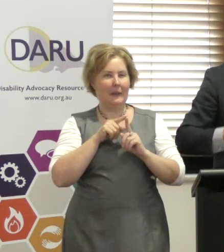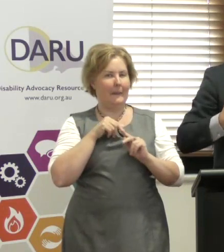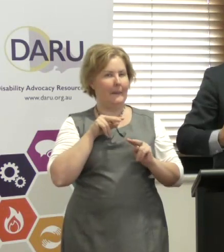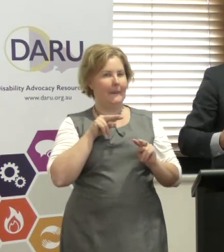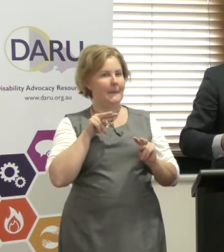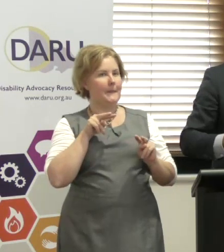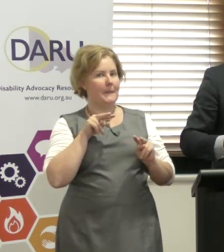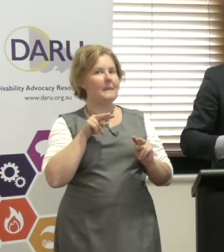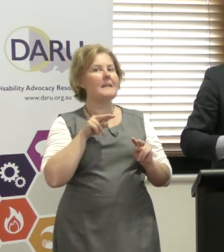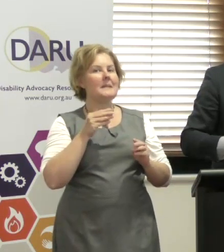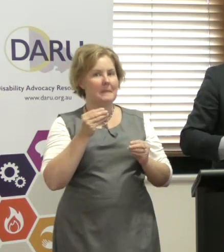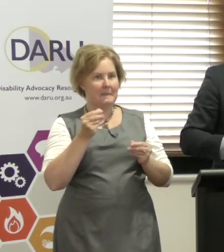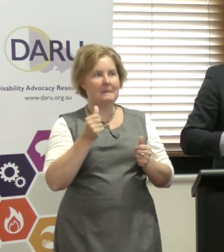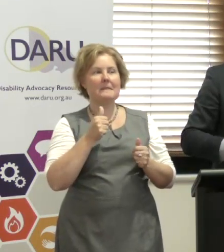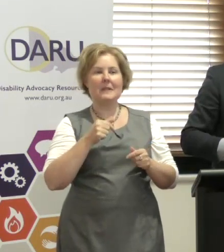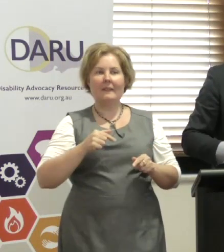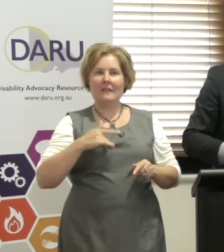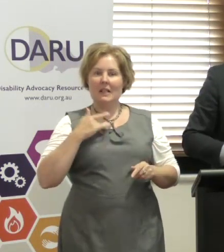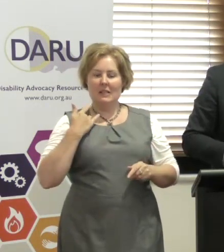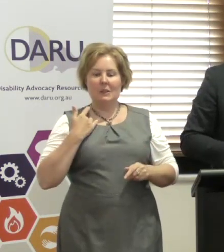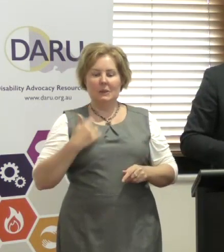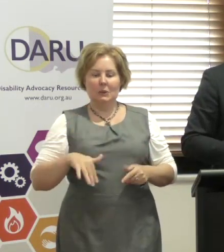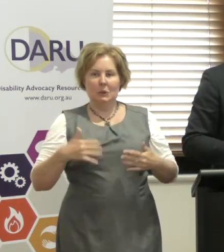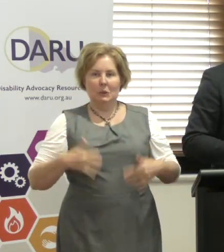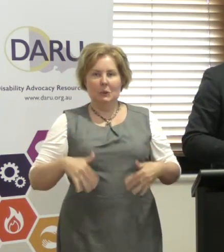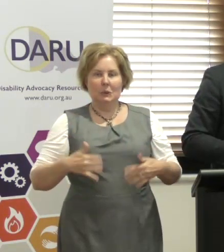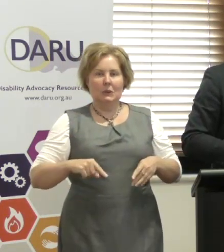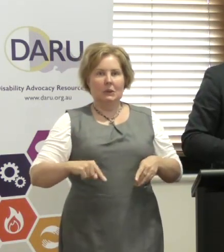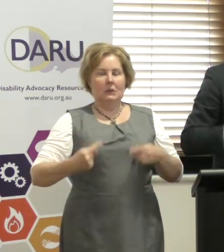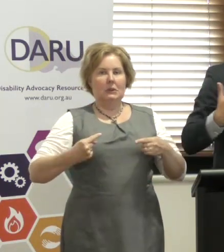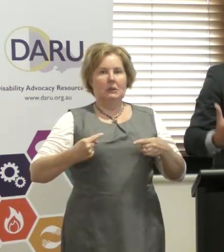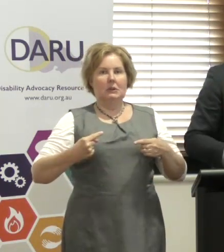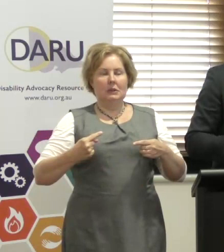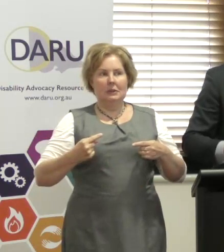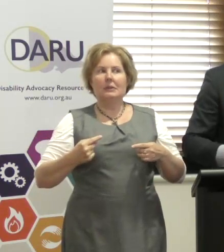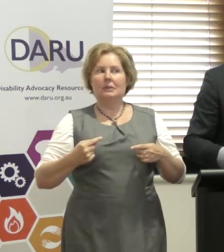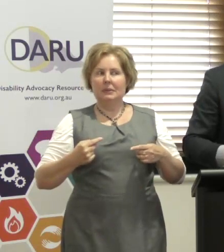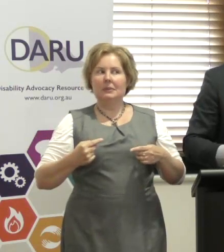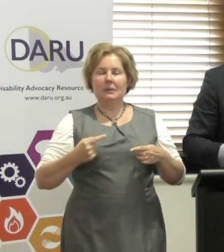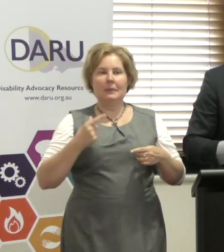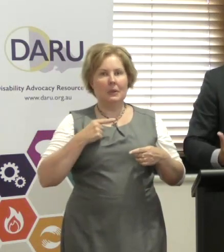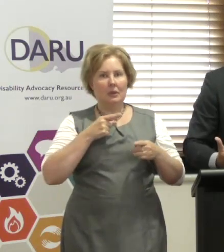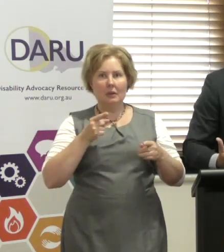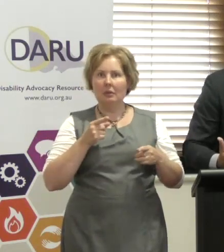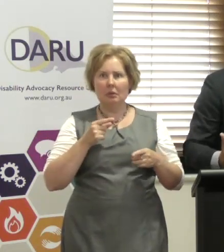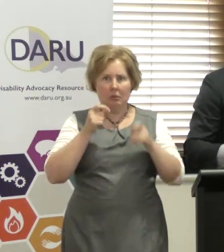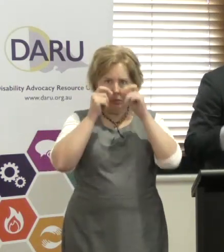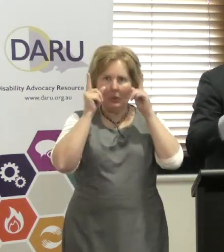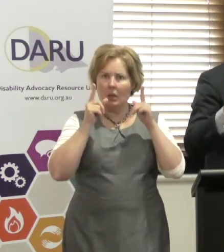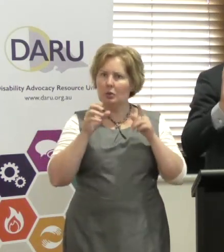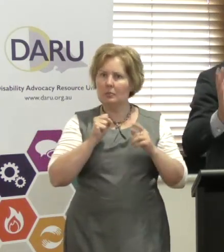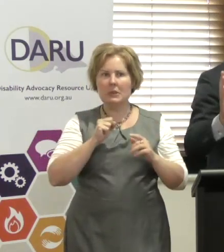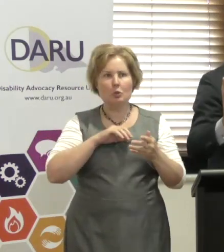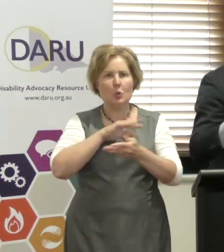how confronting this might be to people who are very socially conscious and may not have had an opportunity to that.